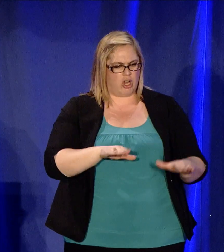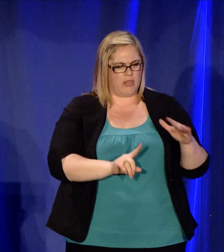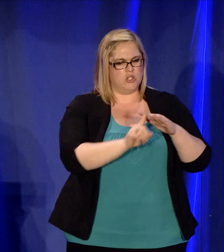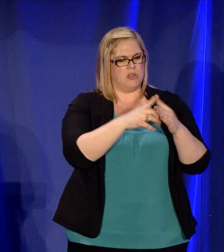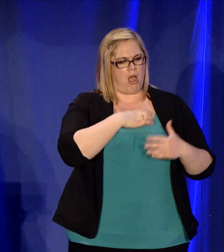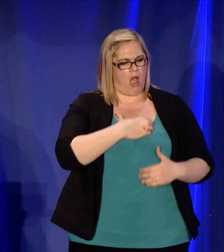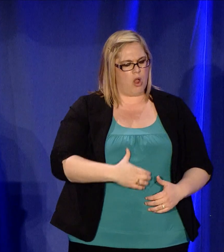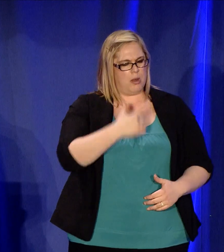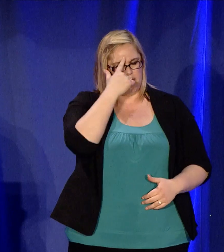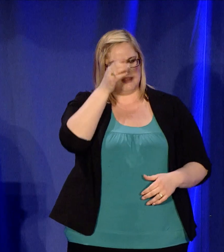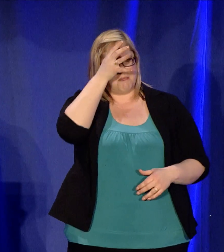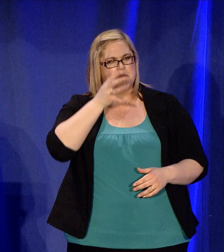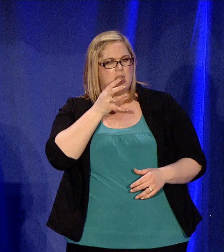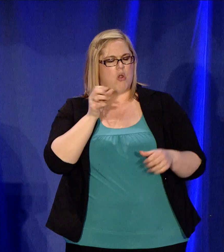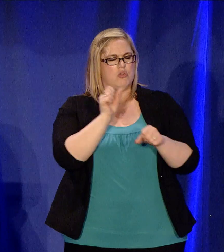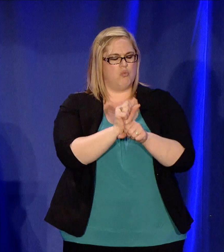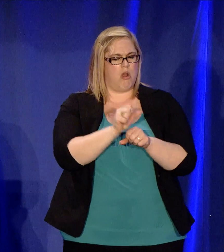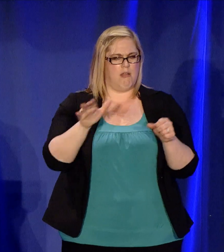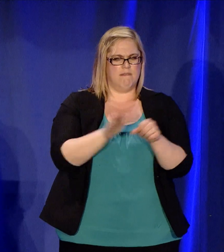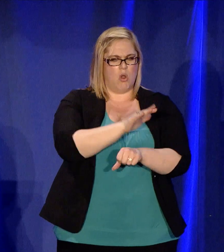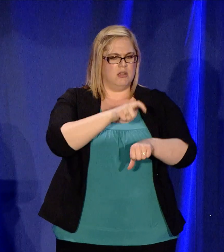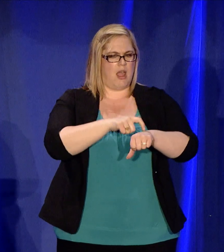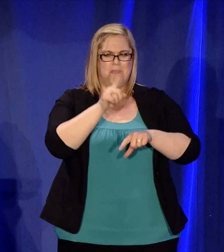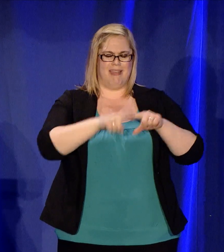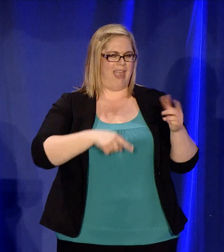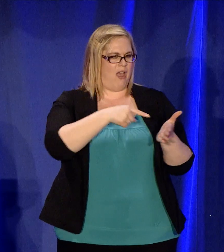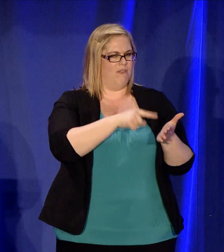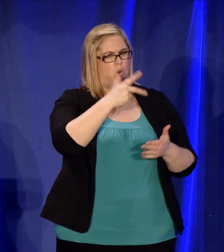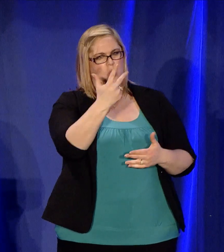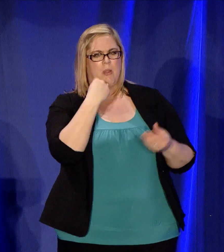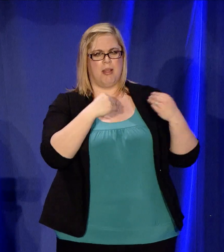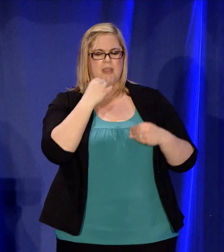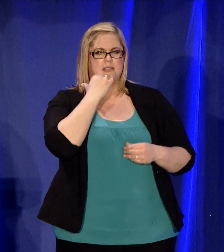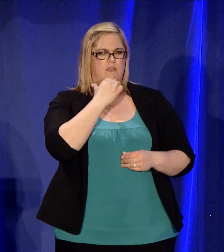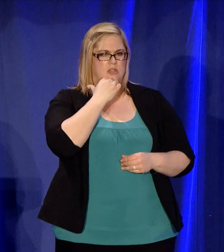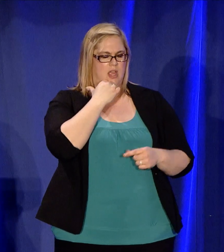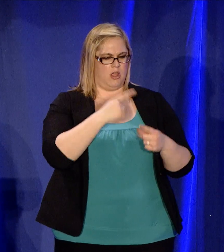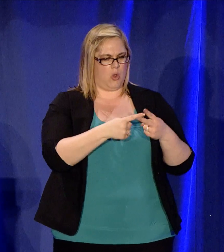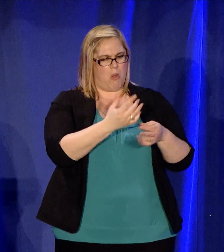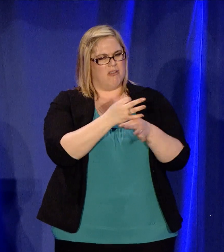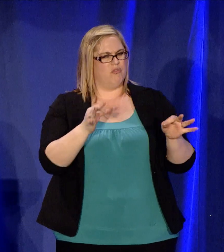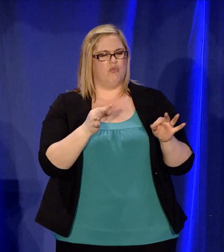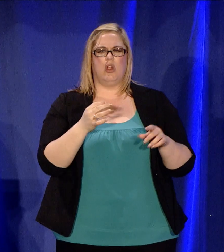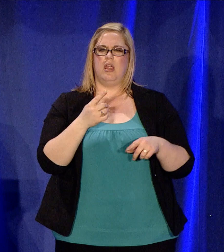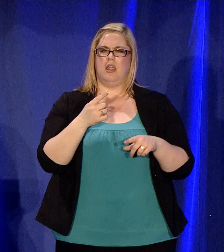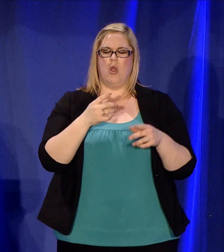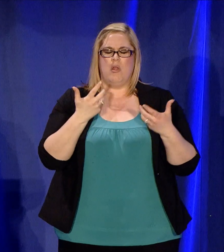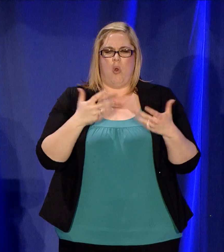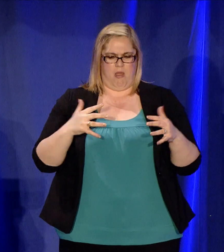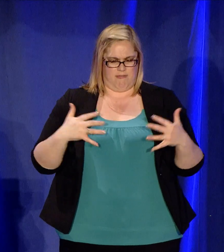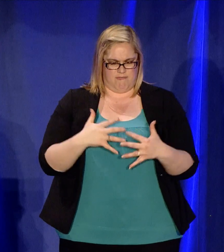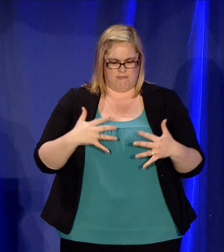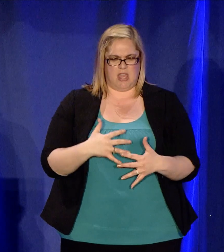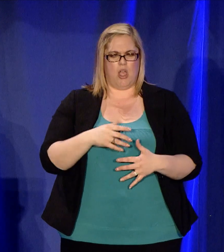her parents work full time but still cannot afford 3 meals a day. The freedom from fear for the parent of a